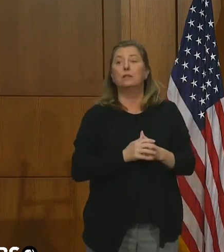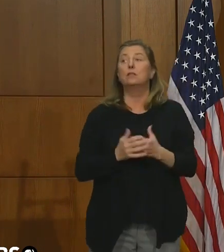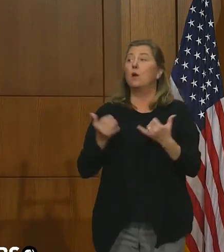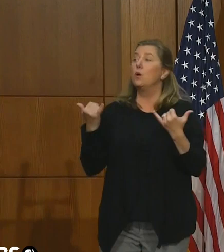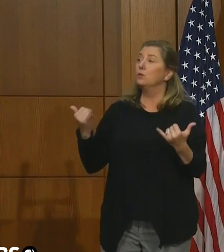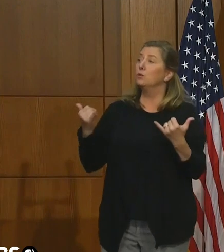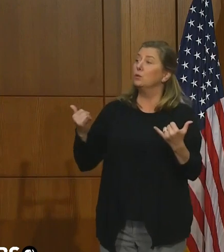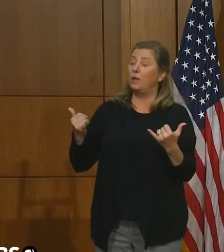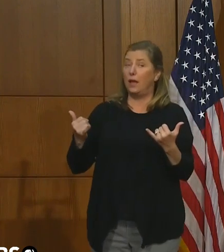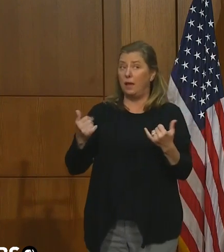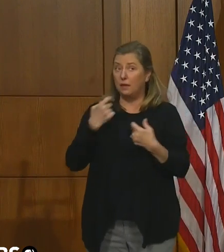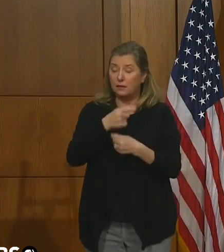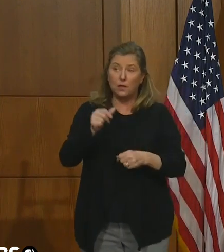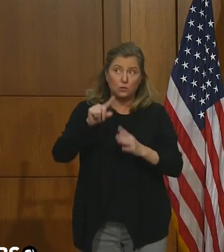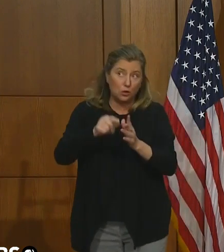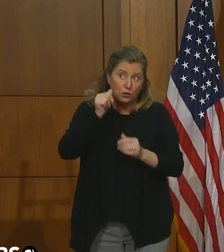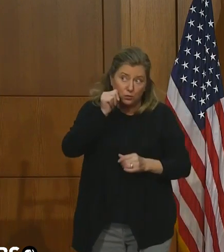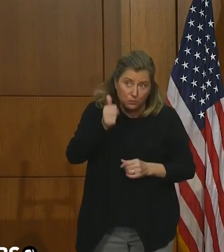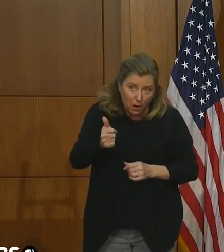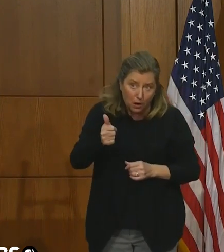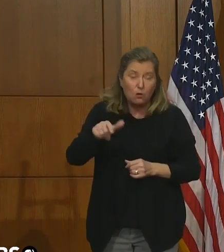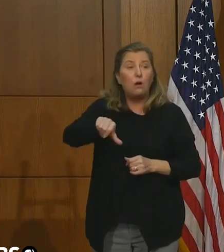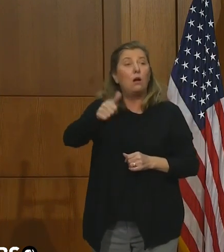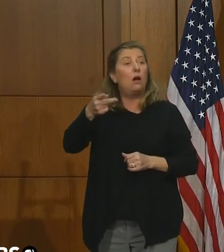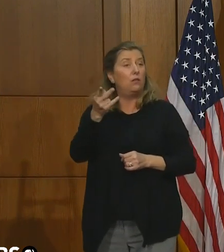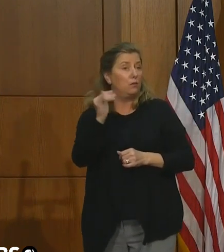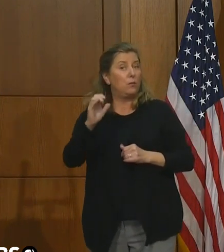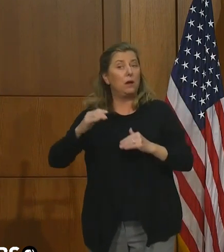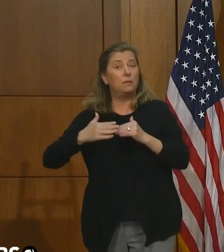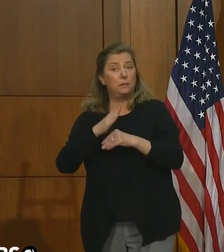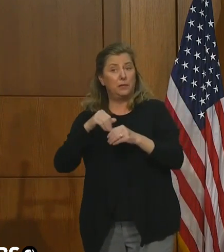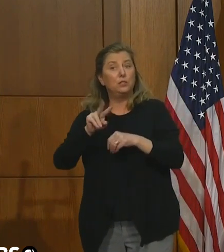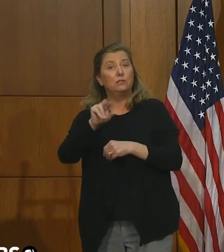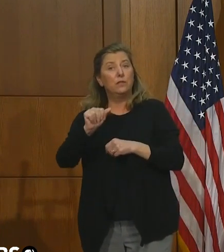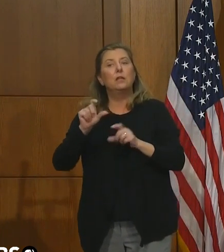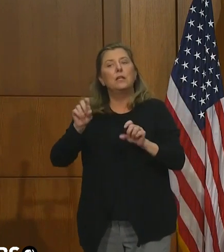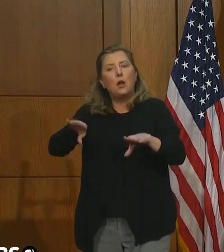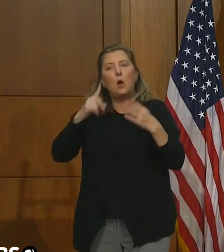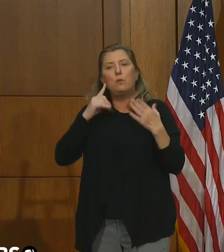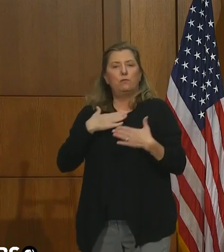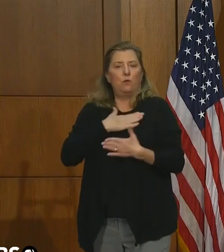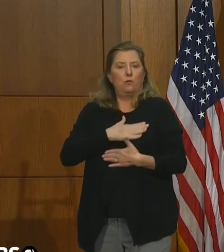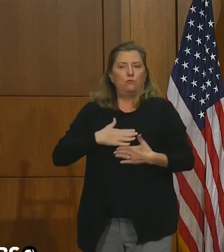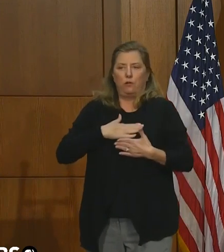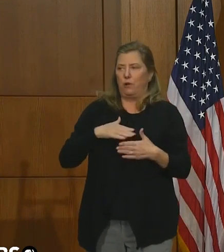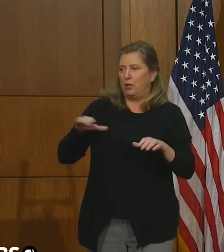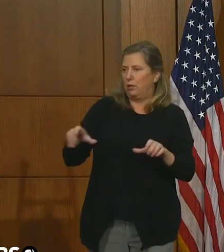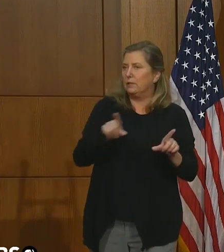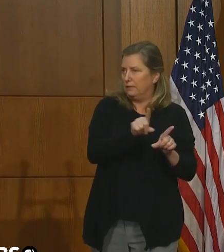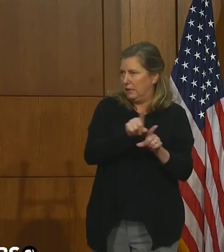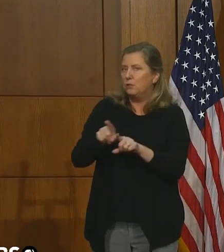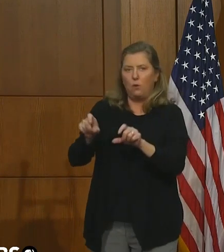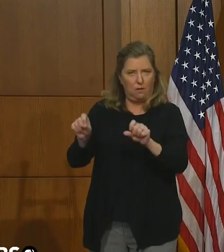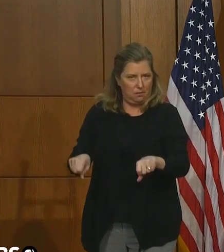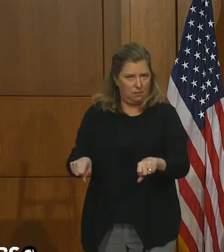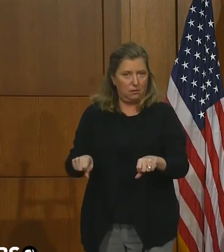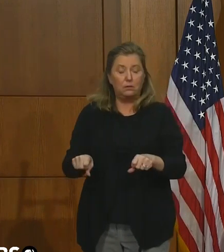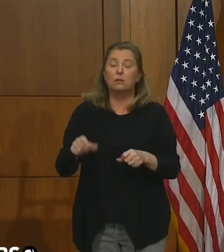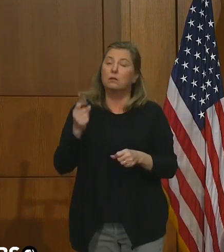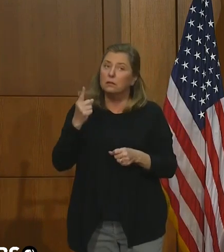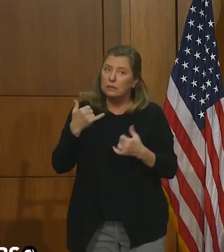as of tomorrow, other public beaches in Virginia may open to recreational activities as well.